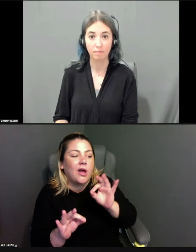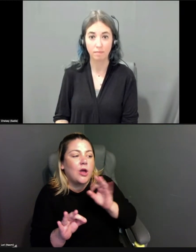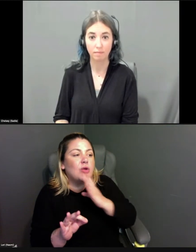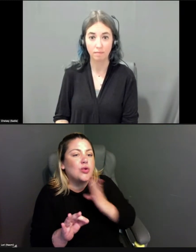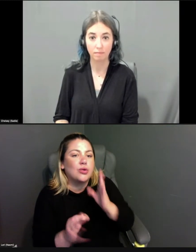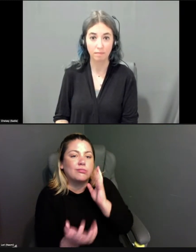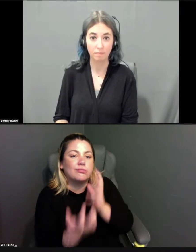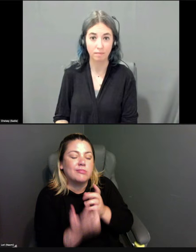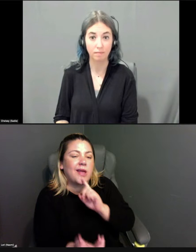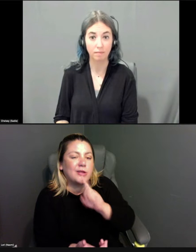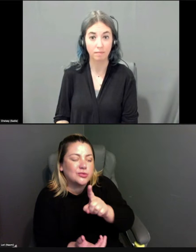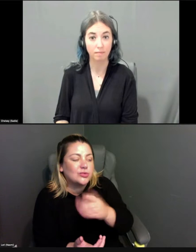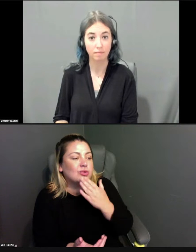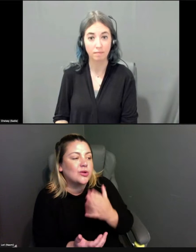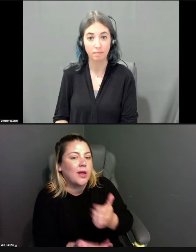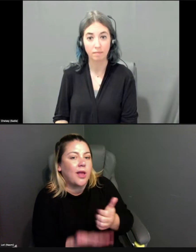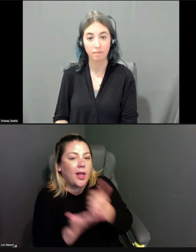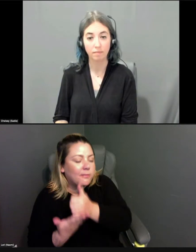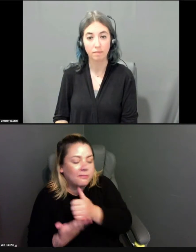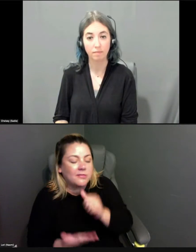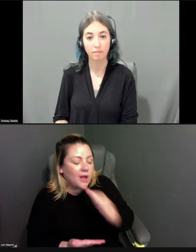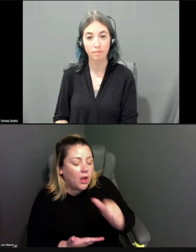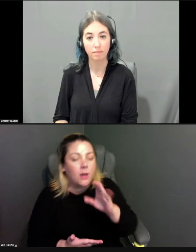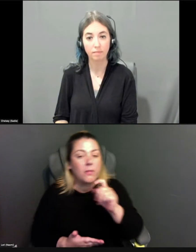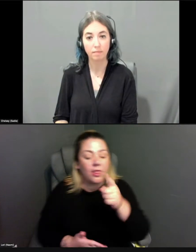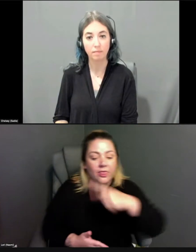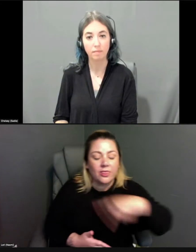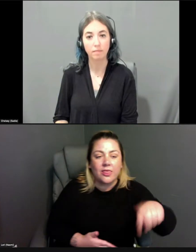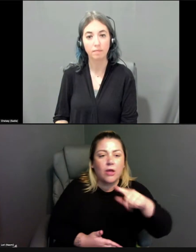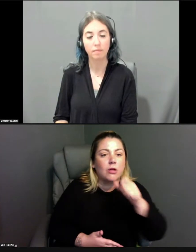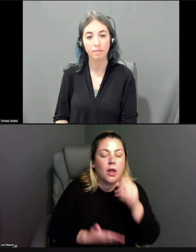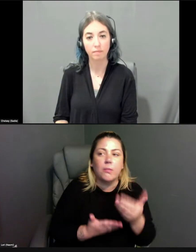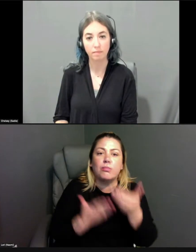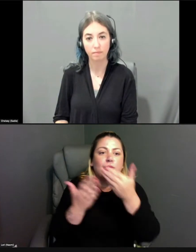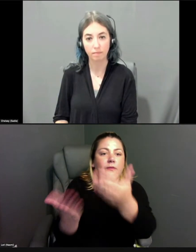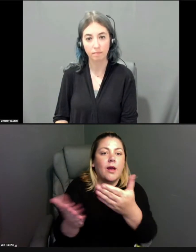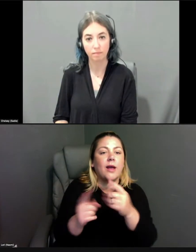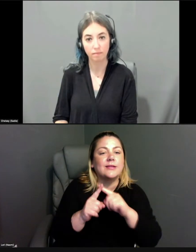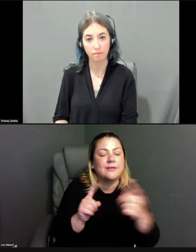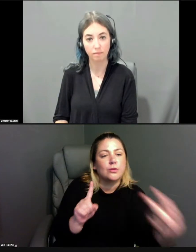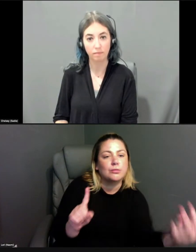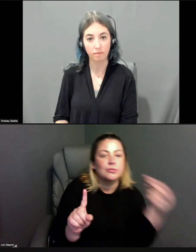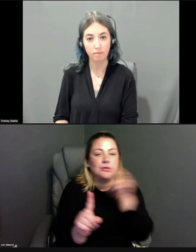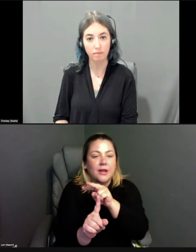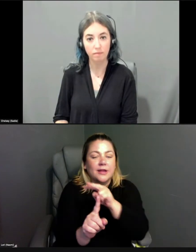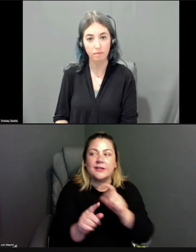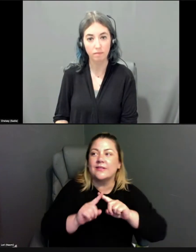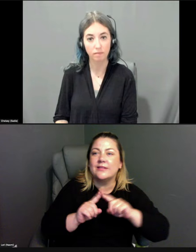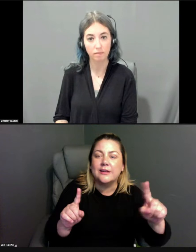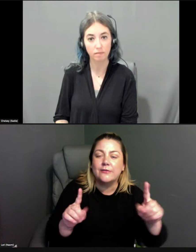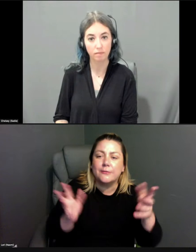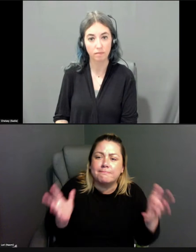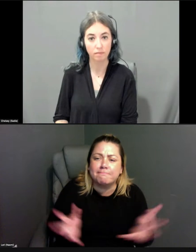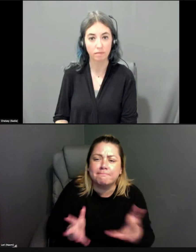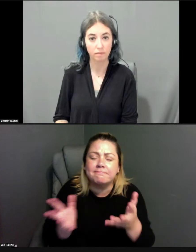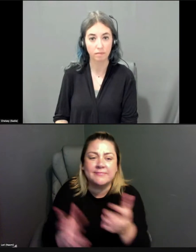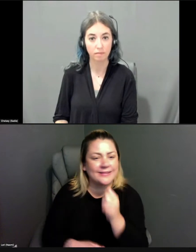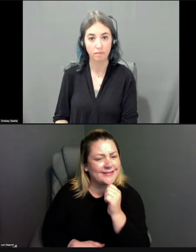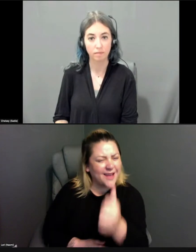different perspective outside of the framework of dieting. Instead, it was just this, like, toxic, I